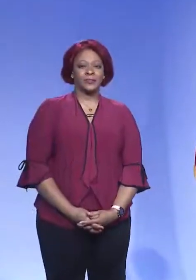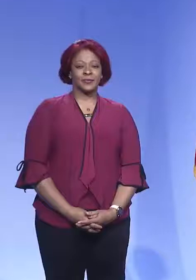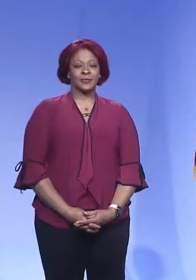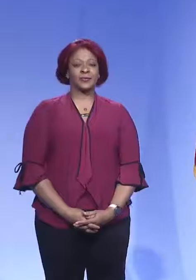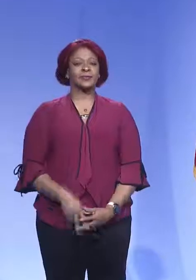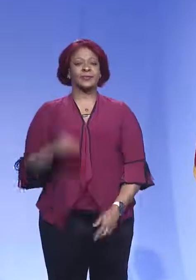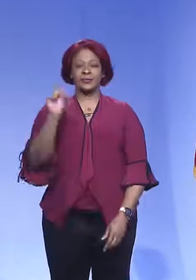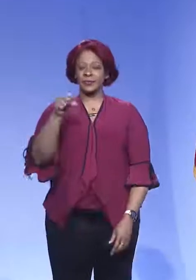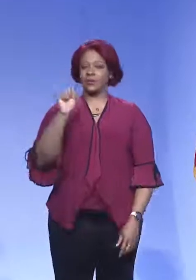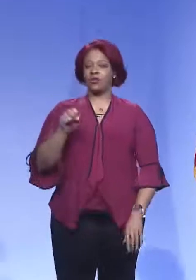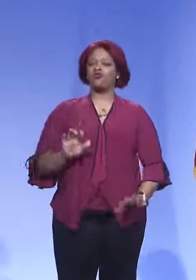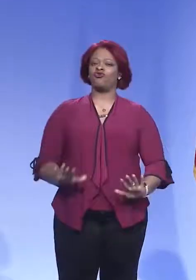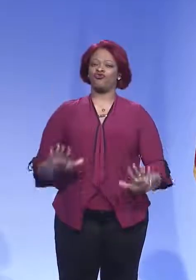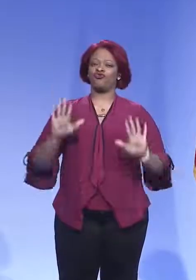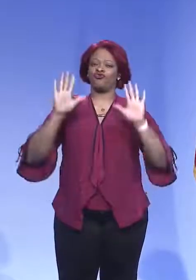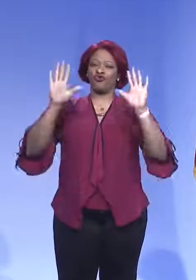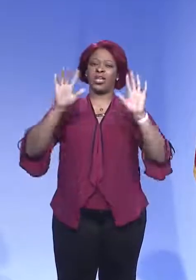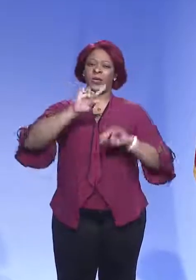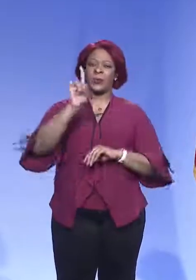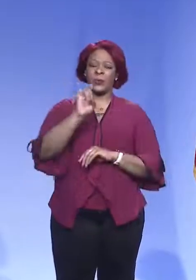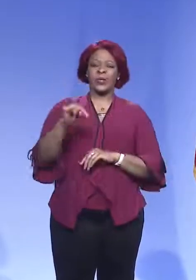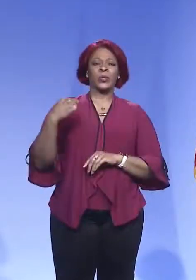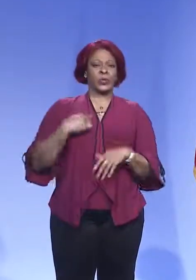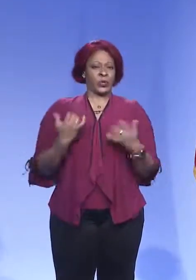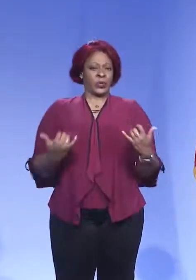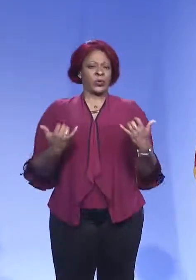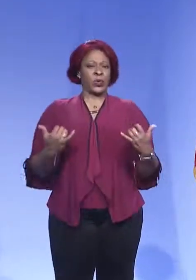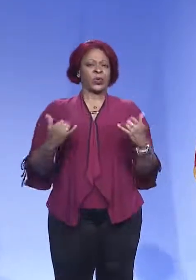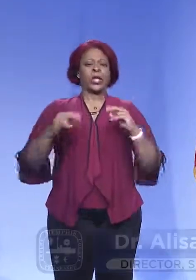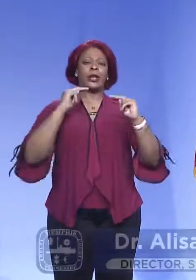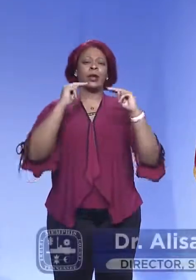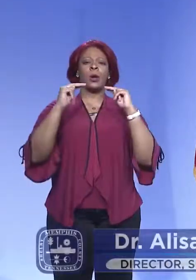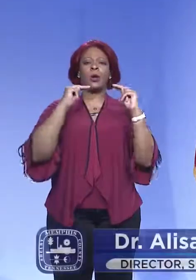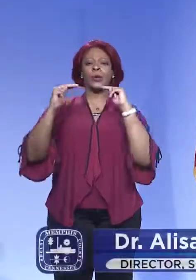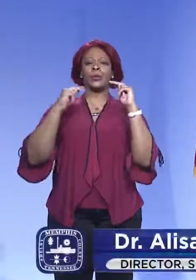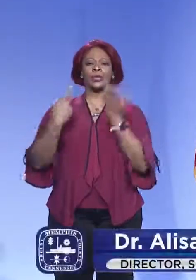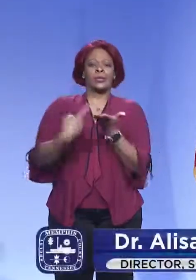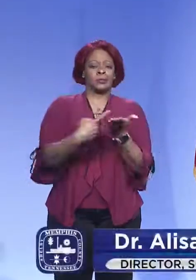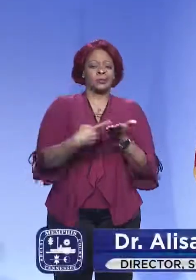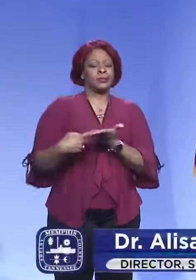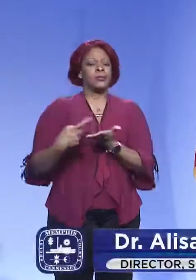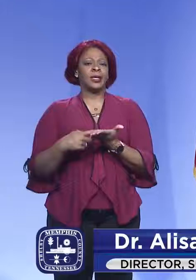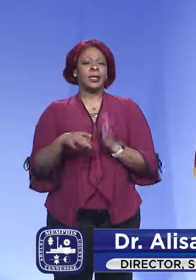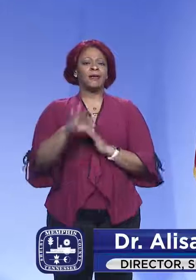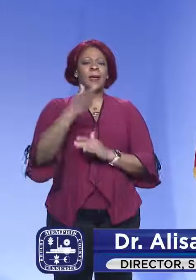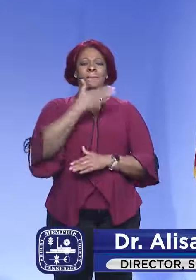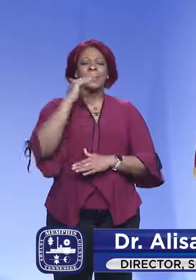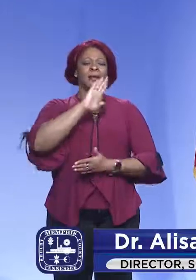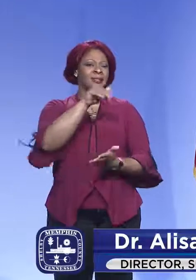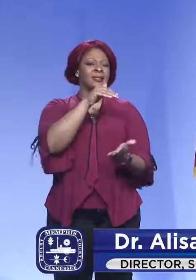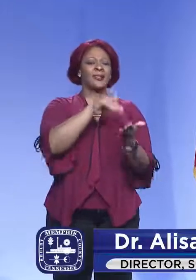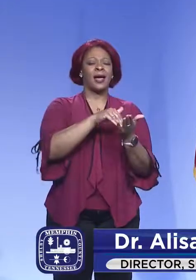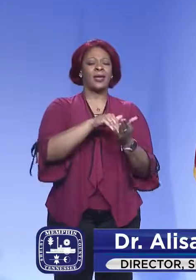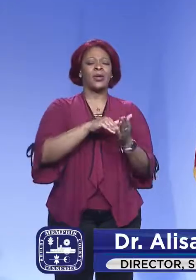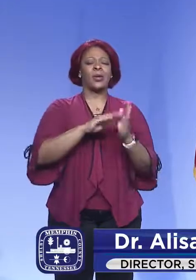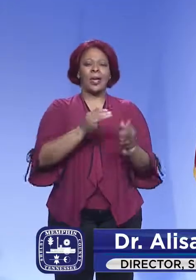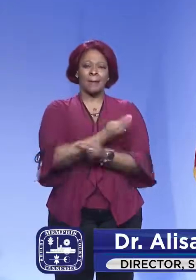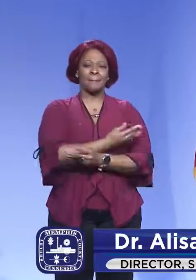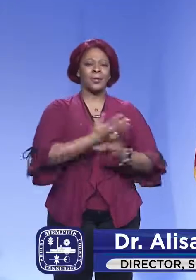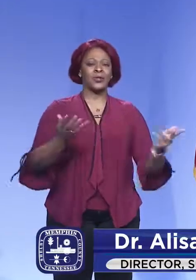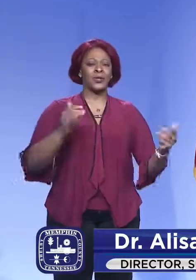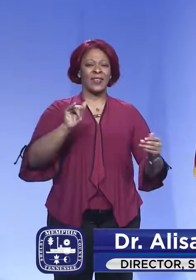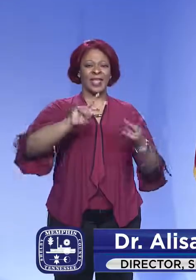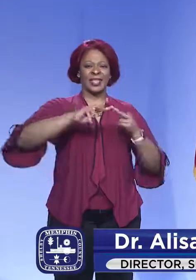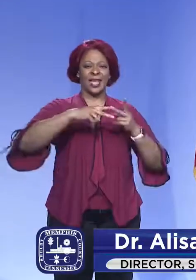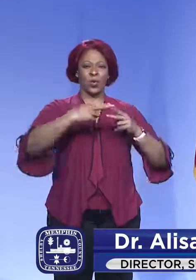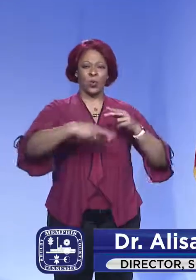So yeah, that's a great question. We are currently in negotiations to pick the best site to be able to administer those